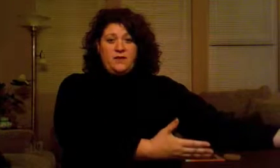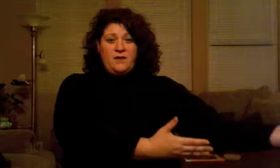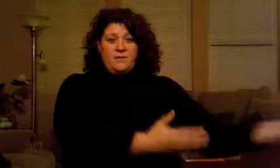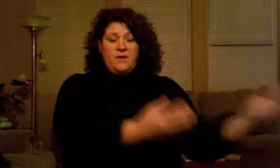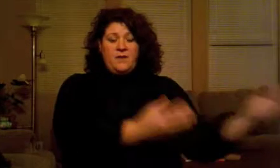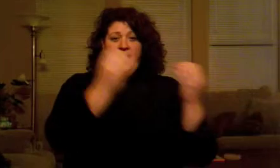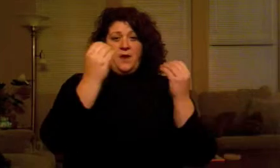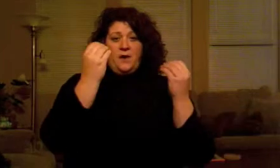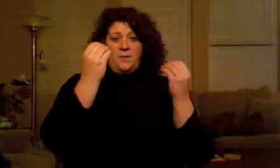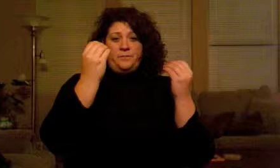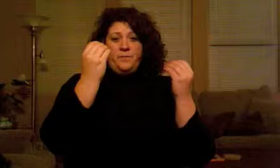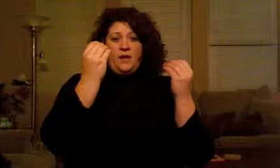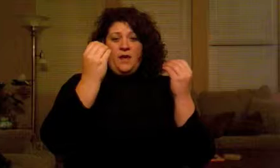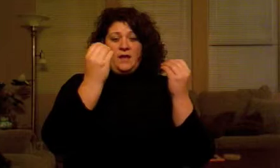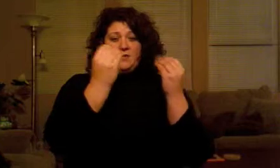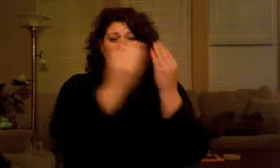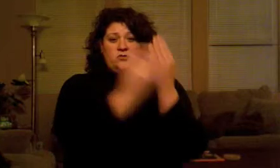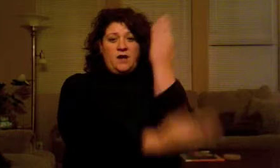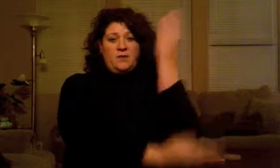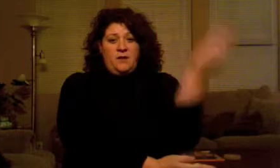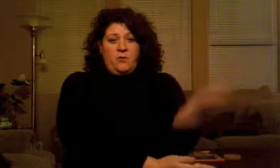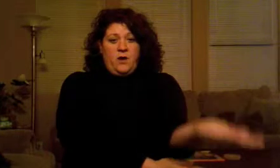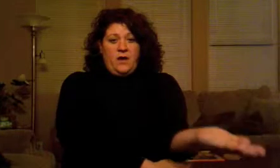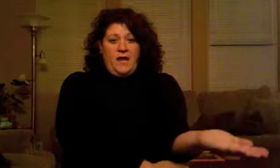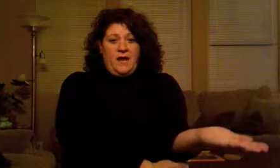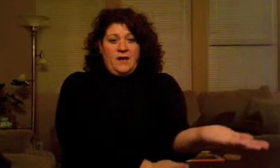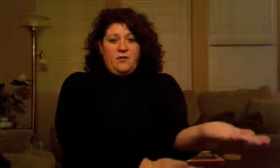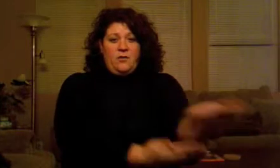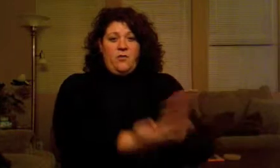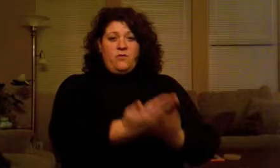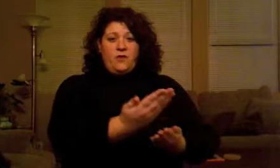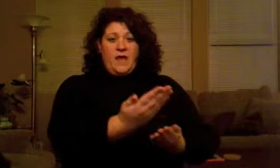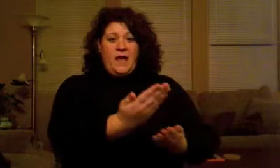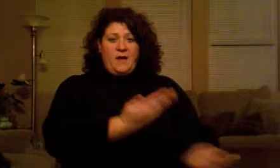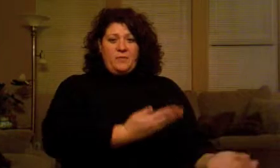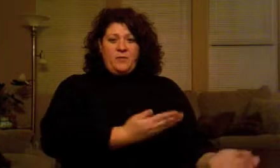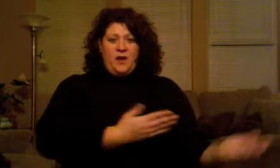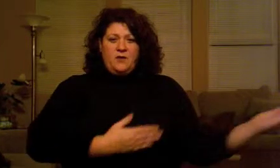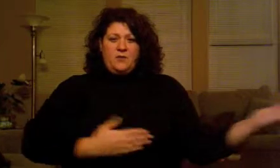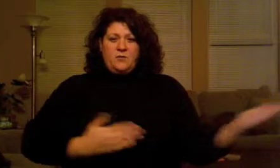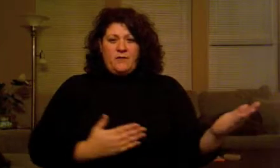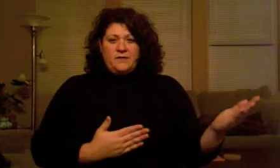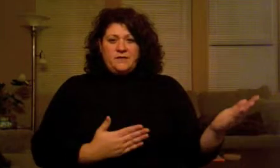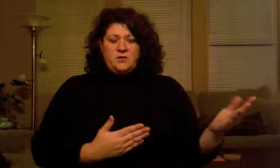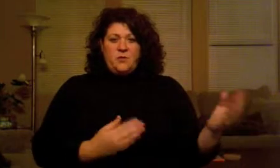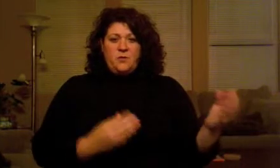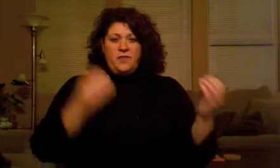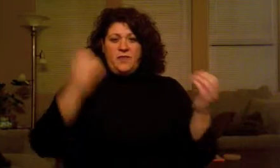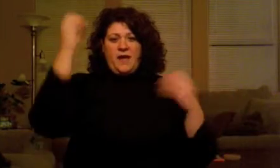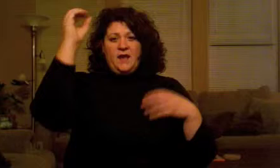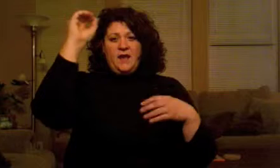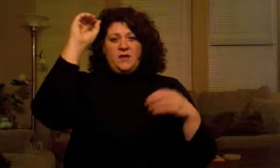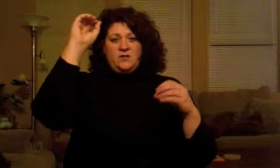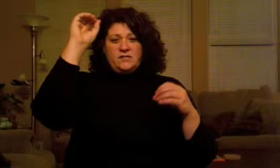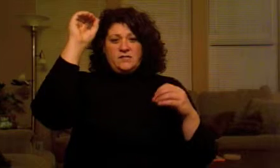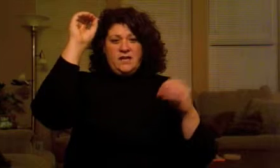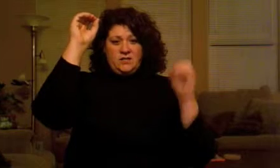them, and you don't try to make one hand overlap, or I know we were having some trouble with that. You just take